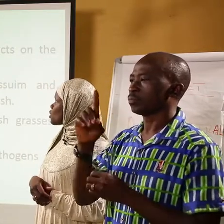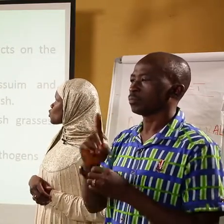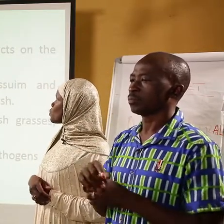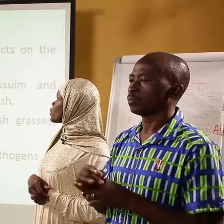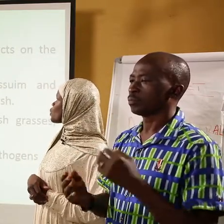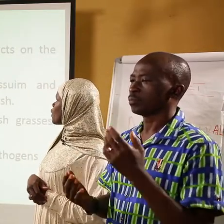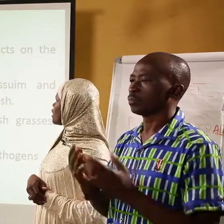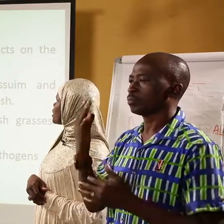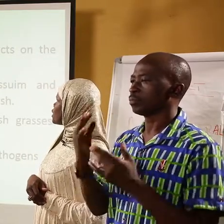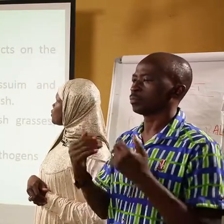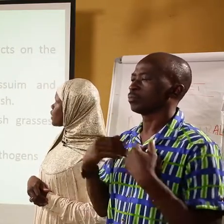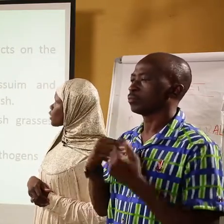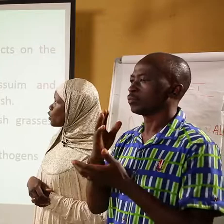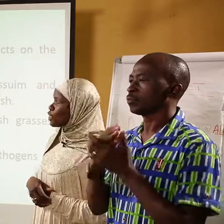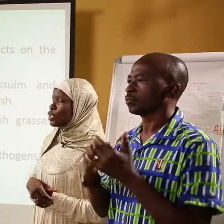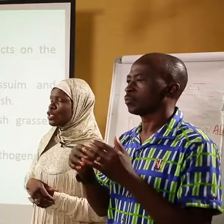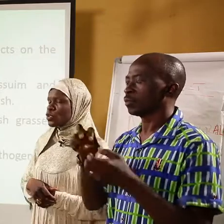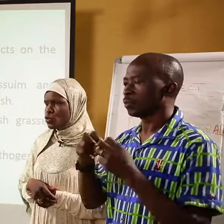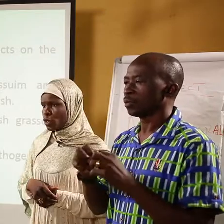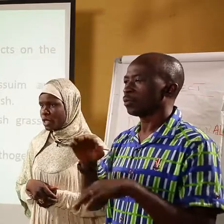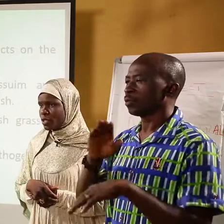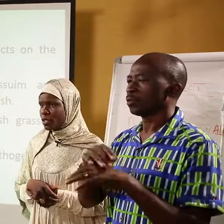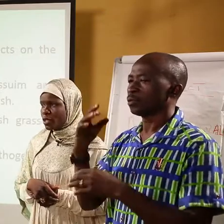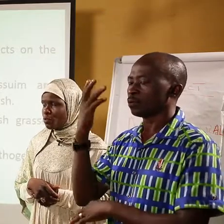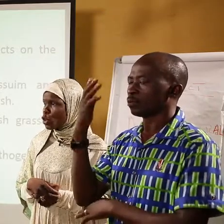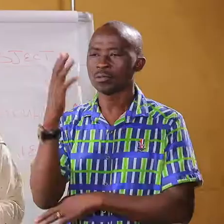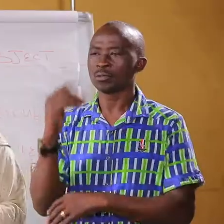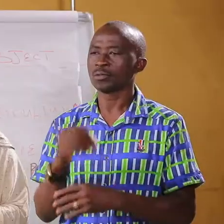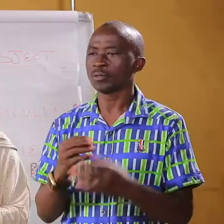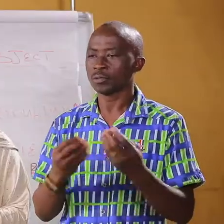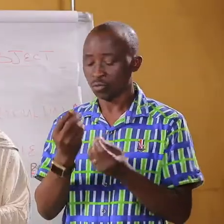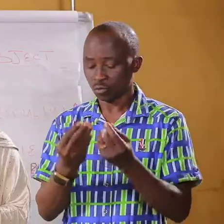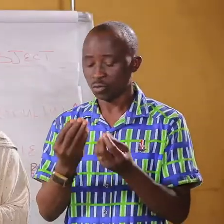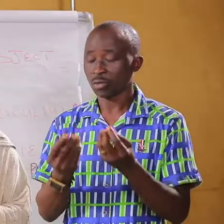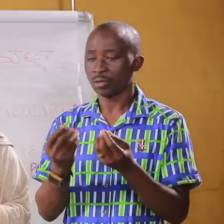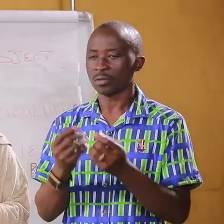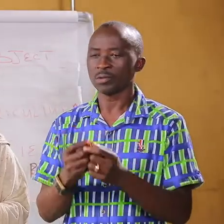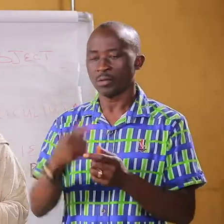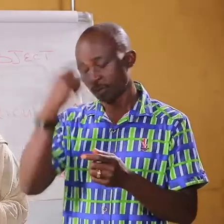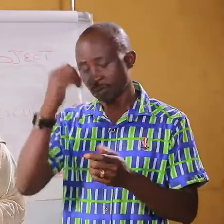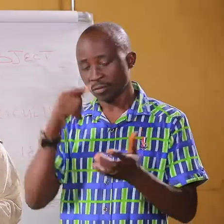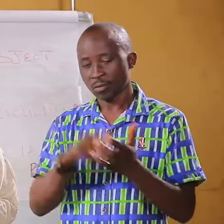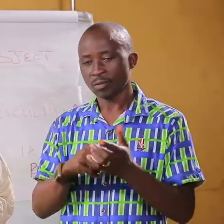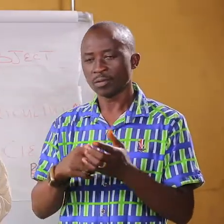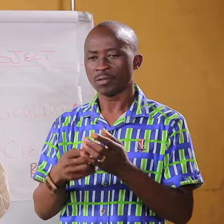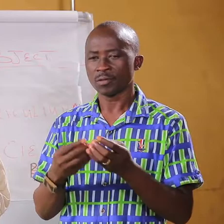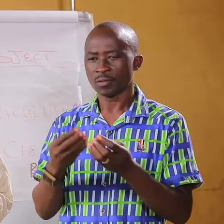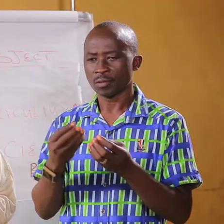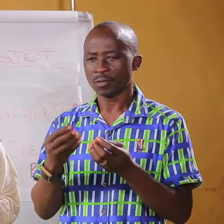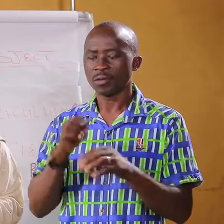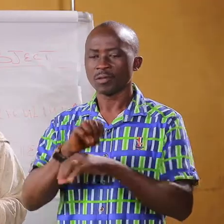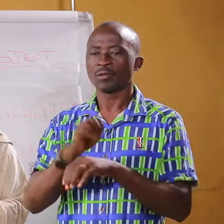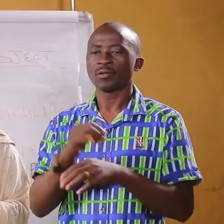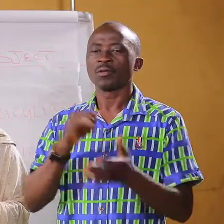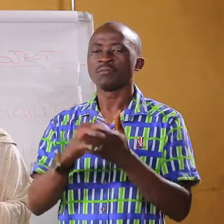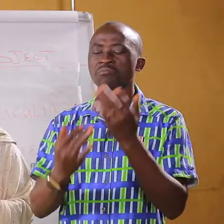burning has some sterilizing effect on the soil. Because of the sterilizing effect, it means it burns some of